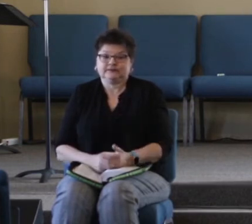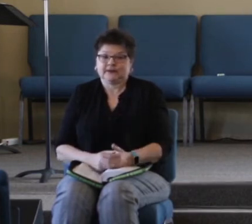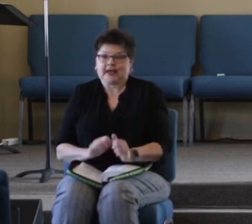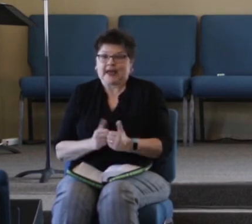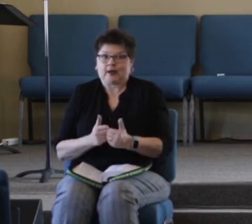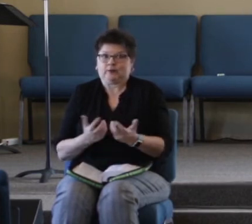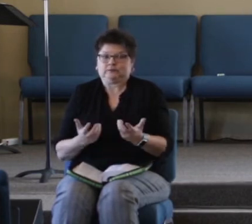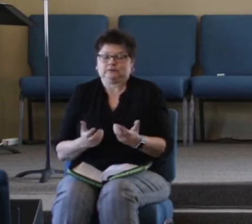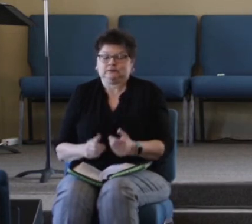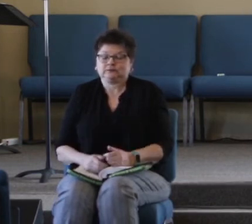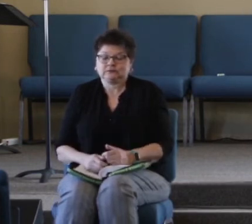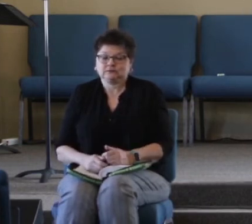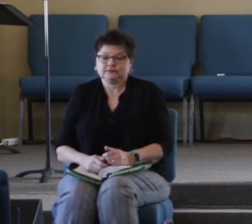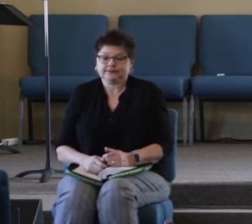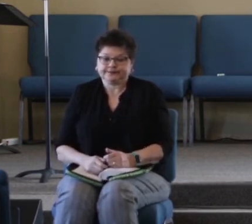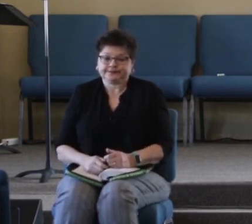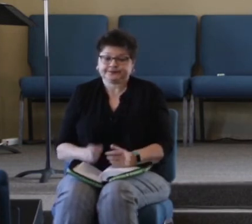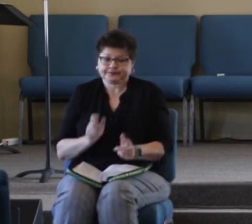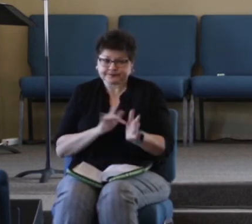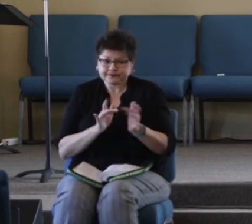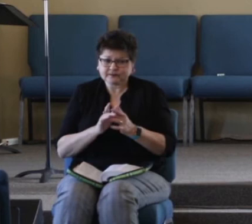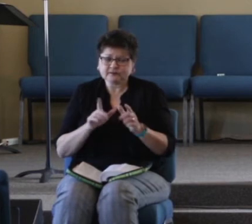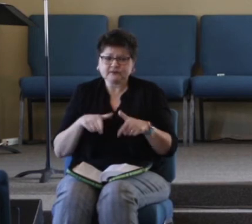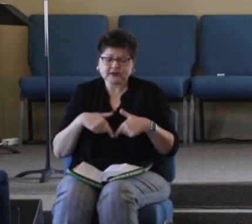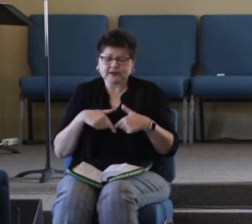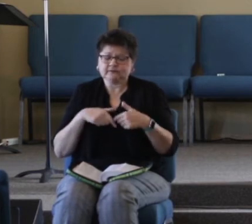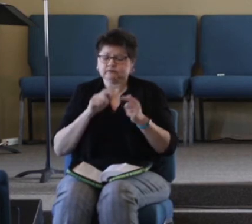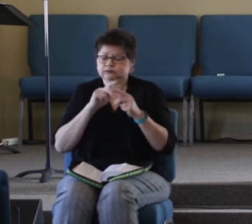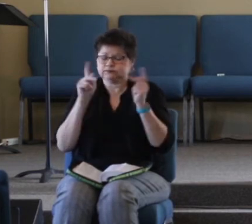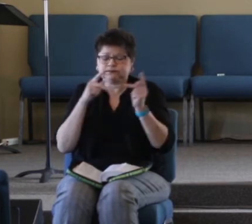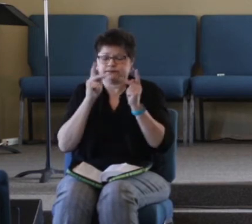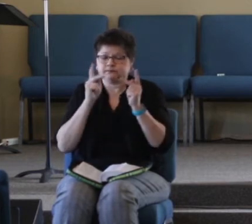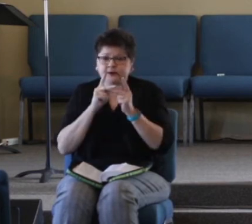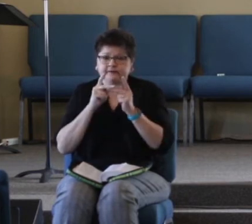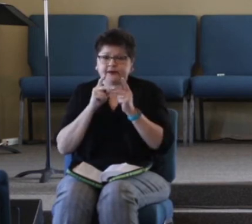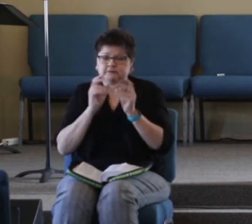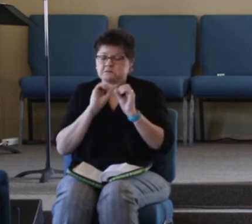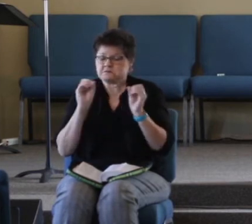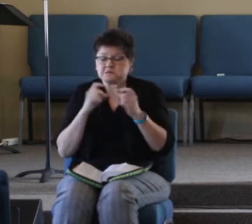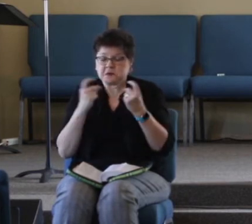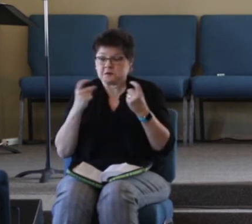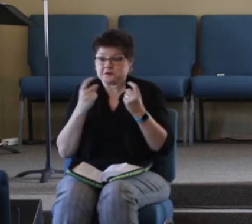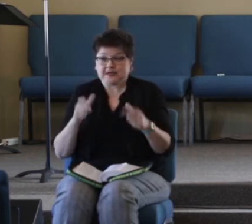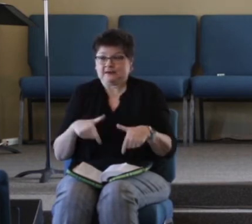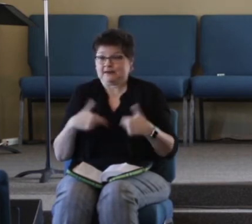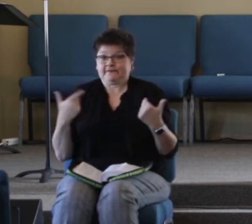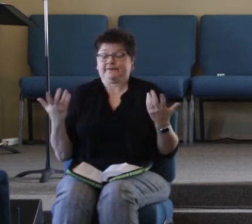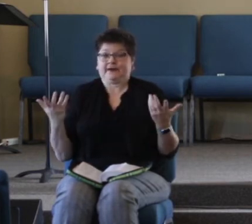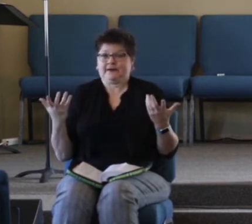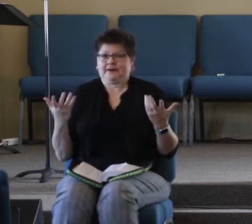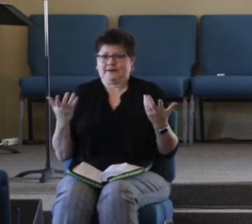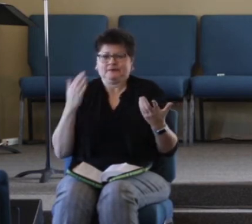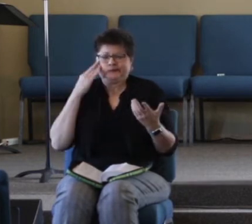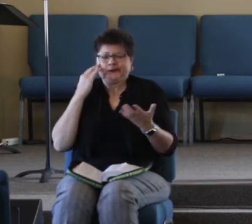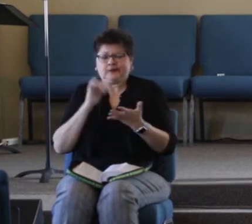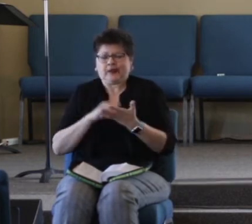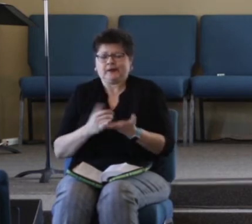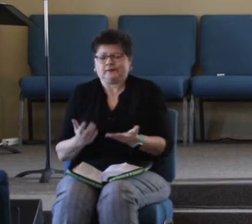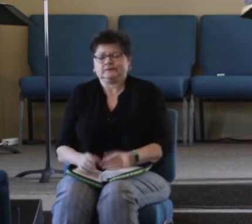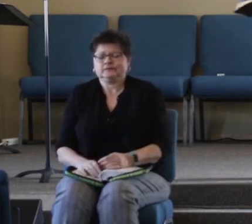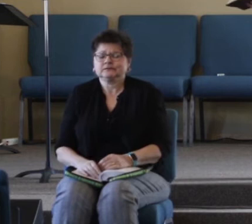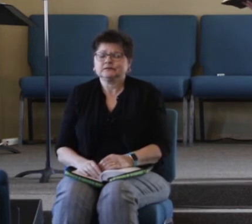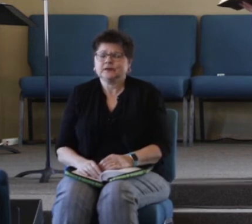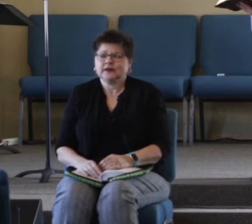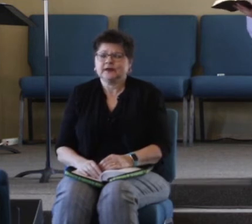He lived the perfect sinless life. Do you know that? I think we all knew that.